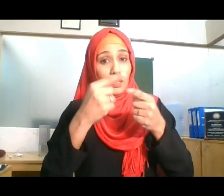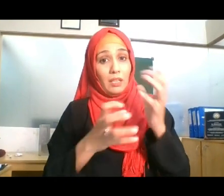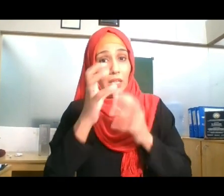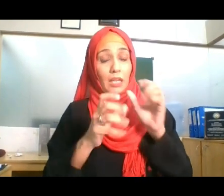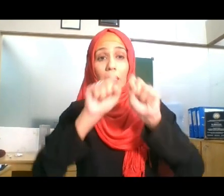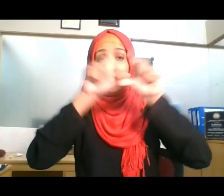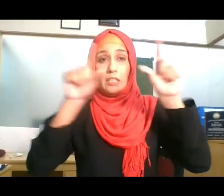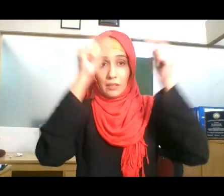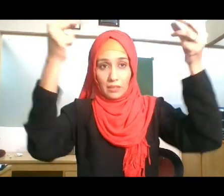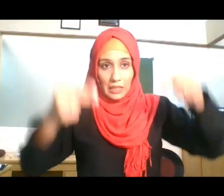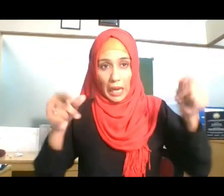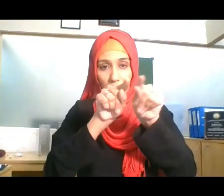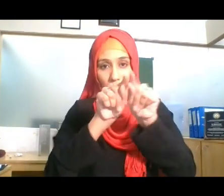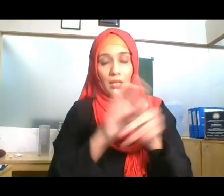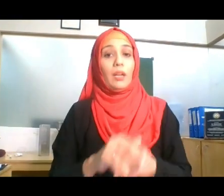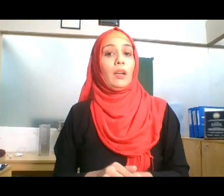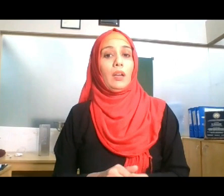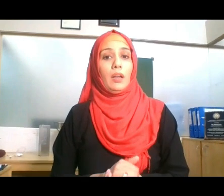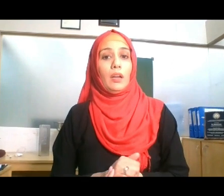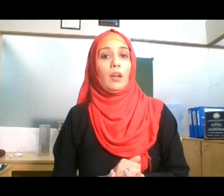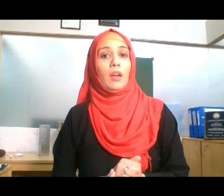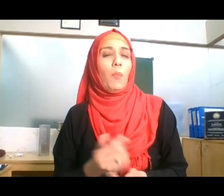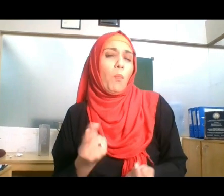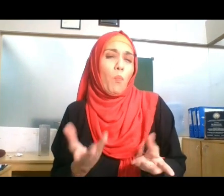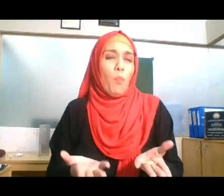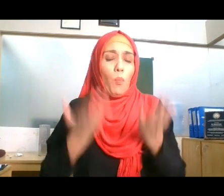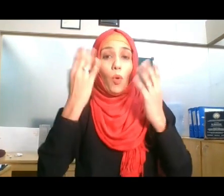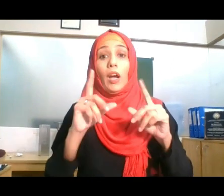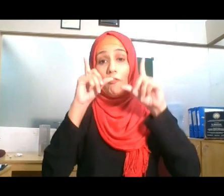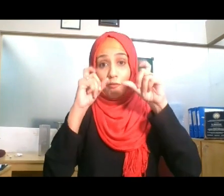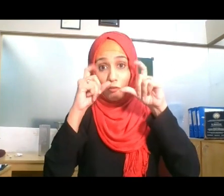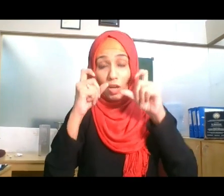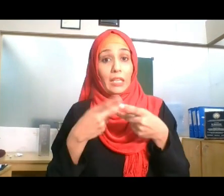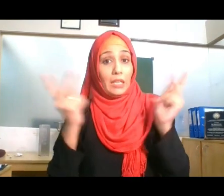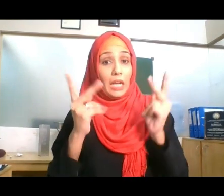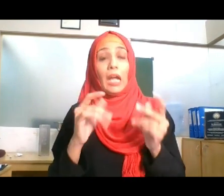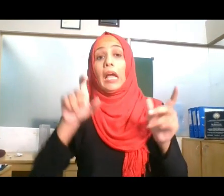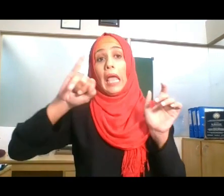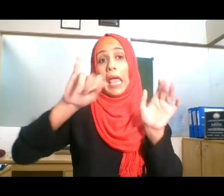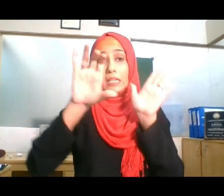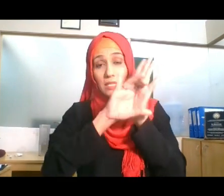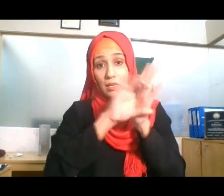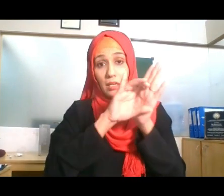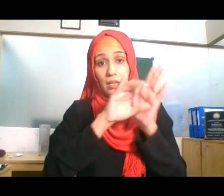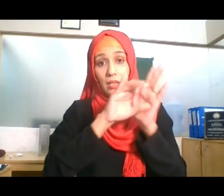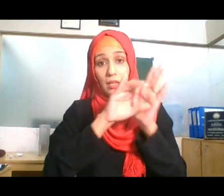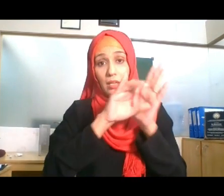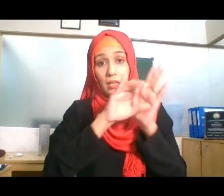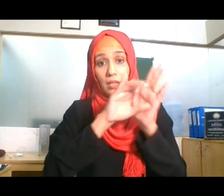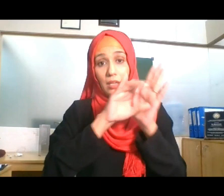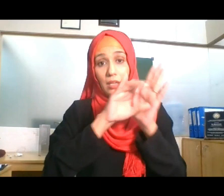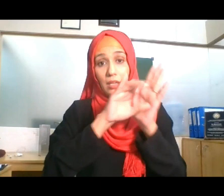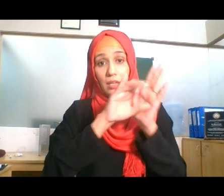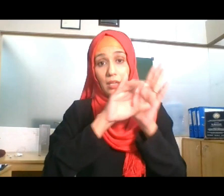reader. More than 80% of images displayed on Facebook and Instagram now contain